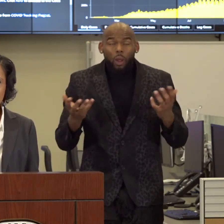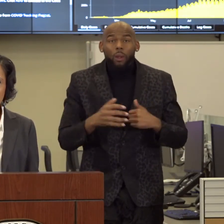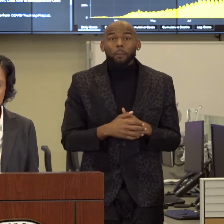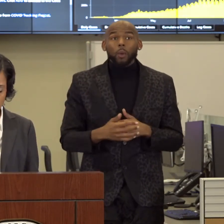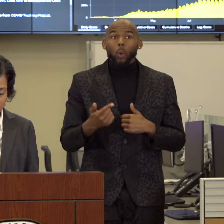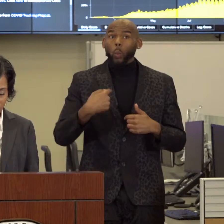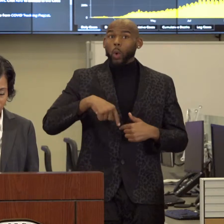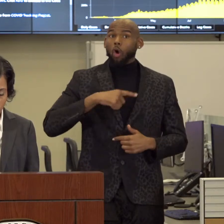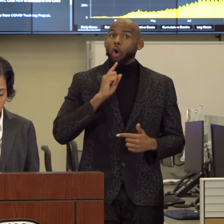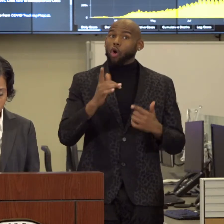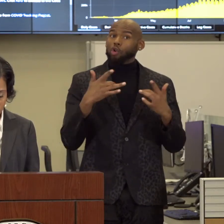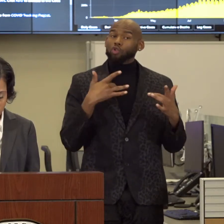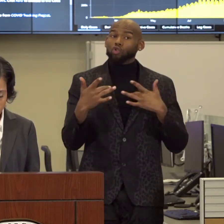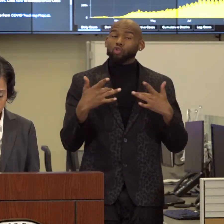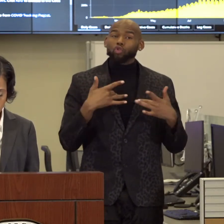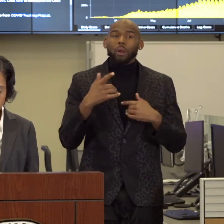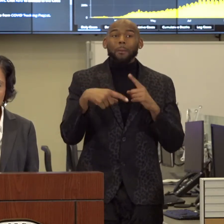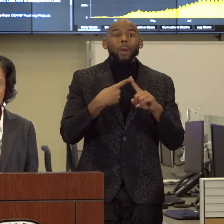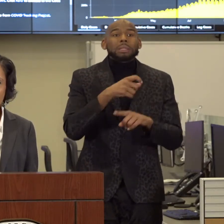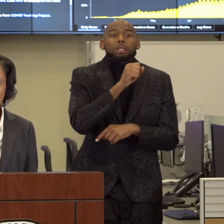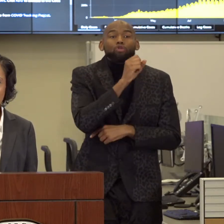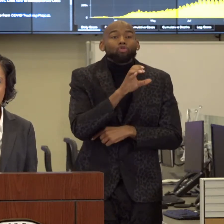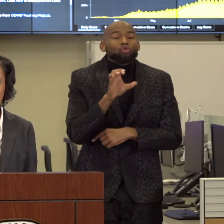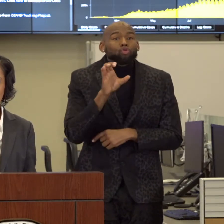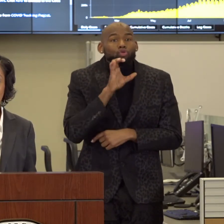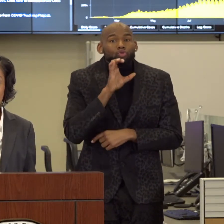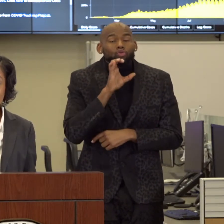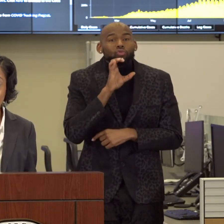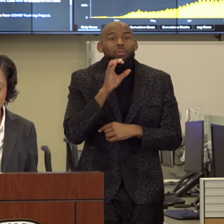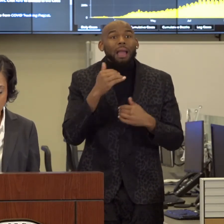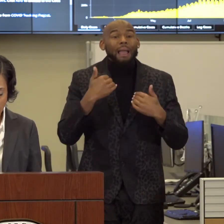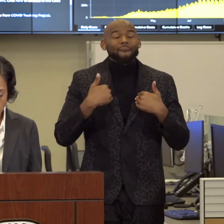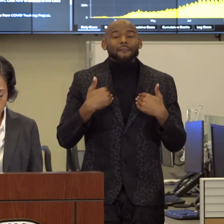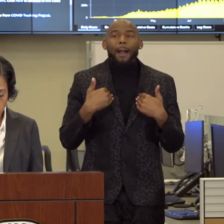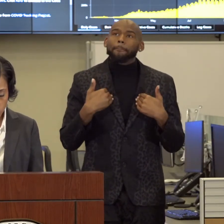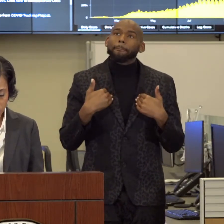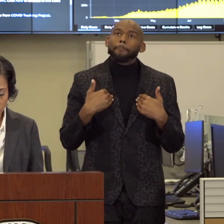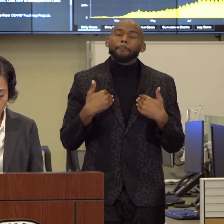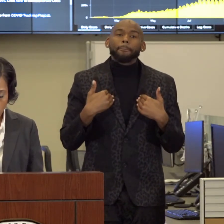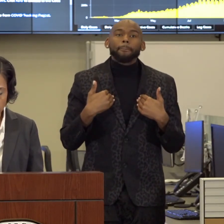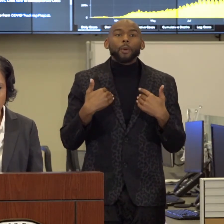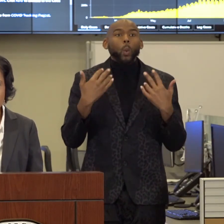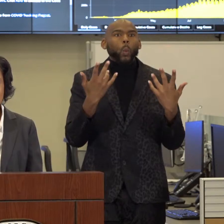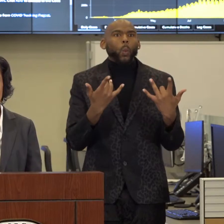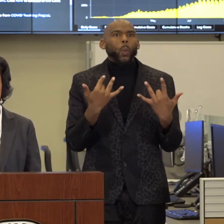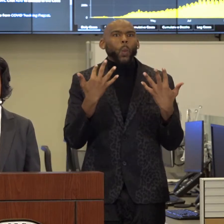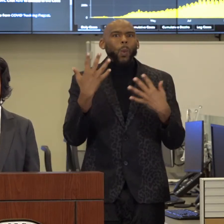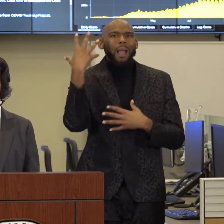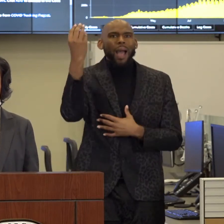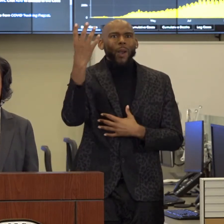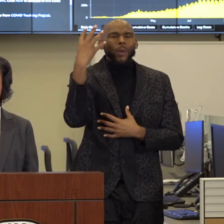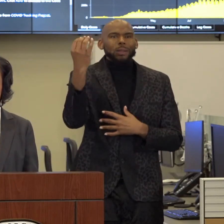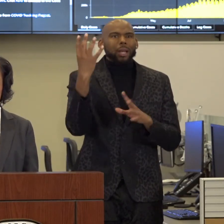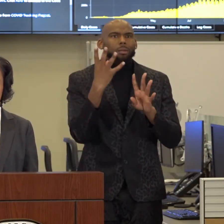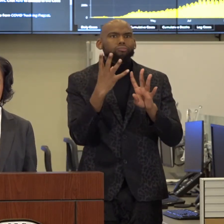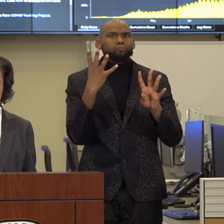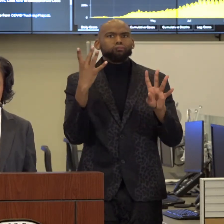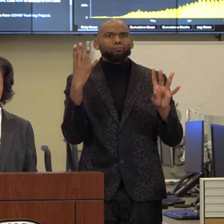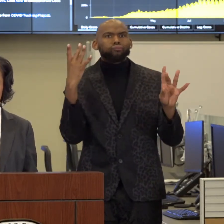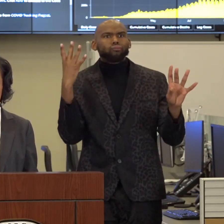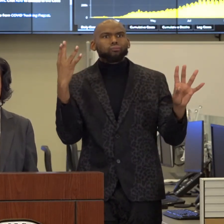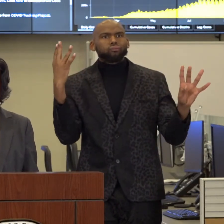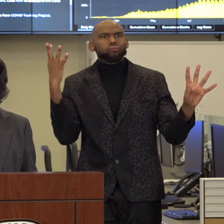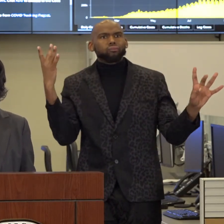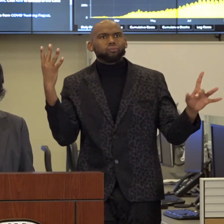we are concerned about our seniors who have been having to wait outdoors in long lines to receive their vaccination.